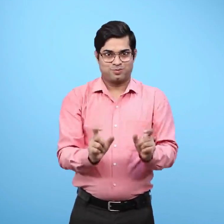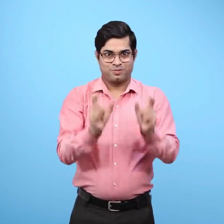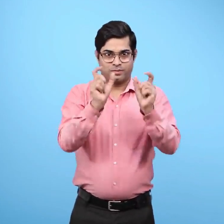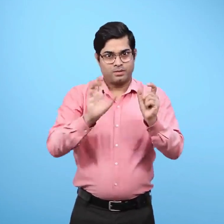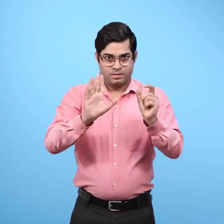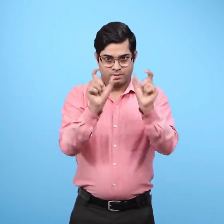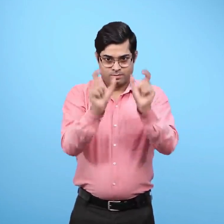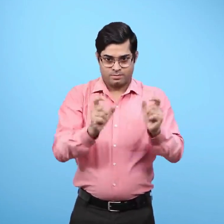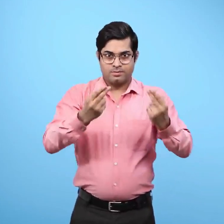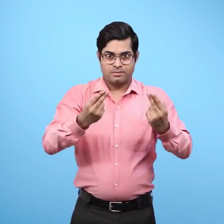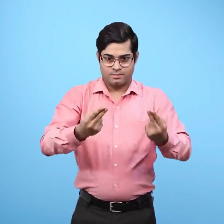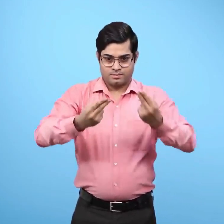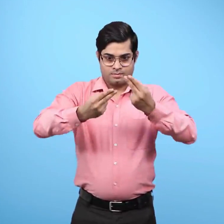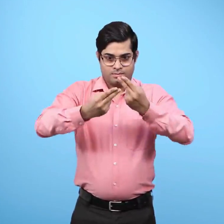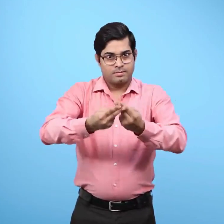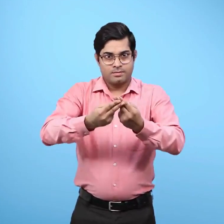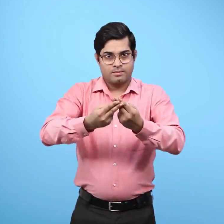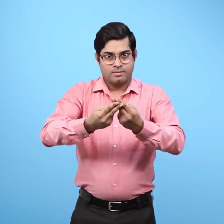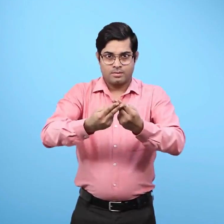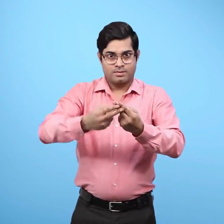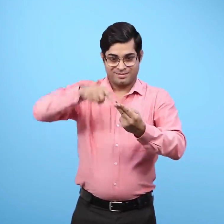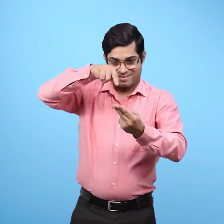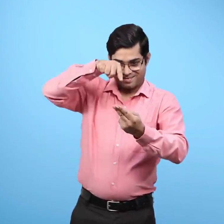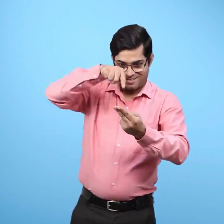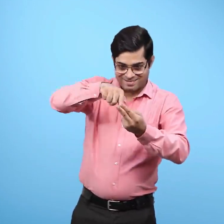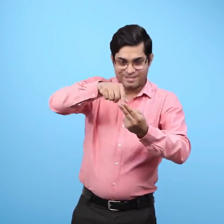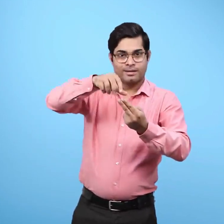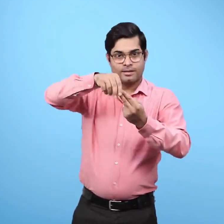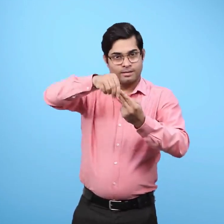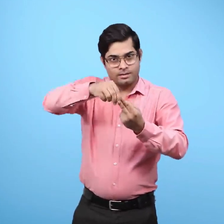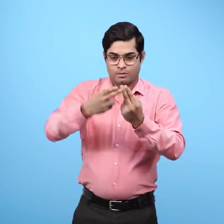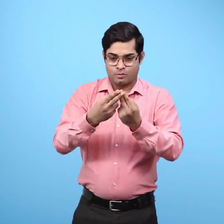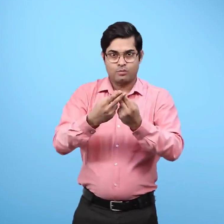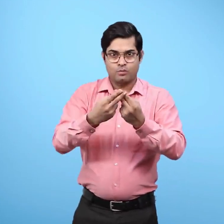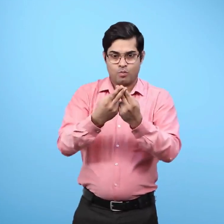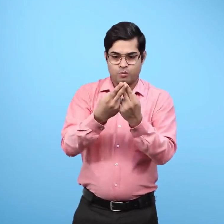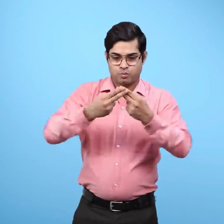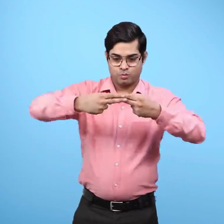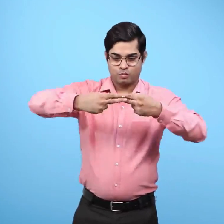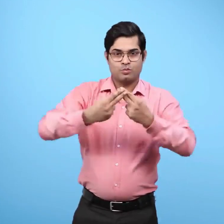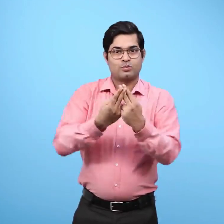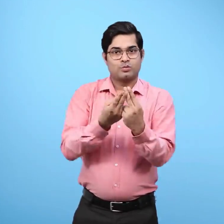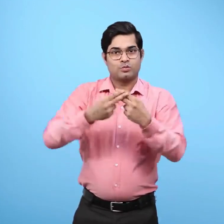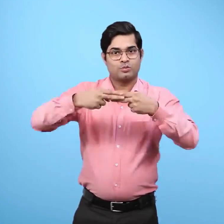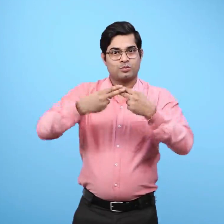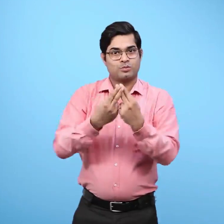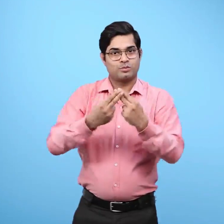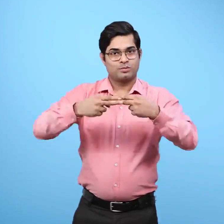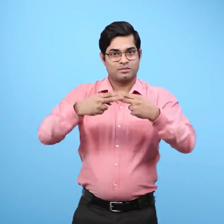Fix them with a drawing pin or U-clip such that both the strips can move around